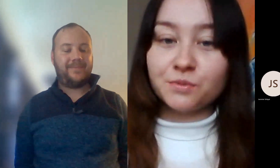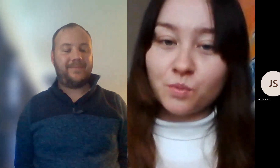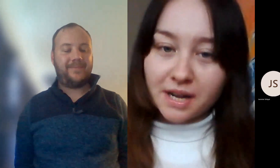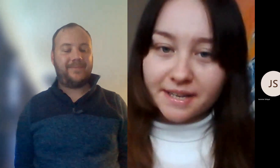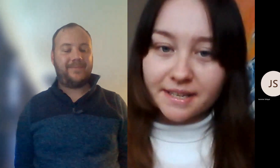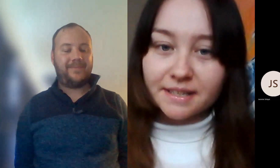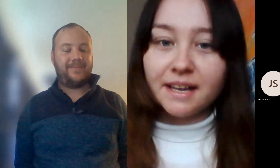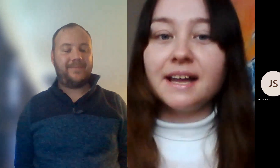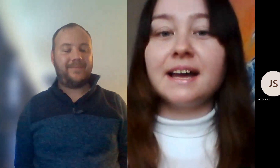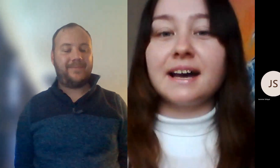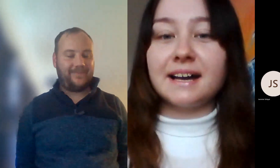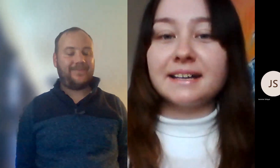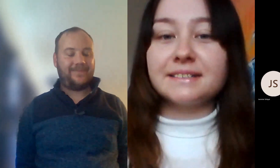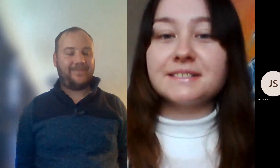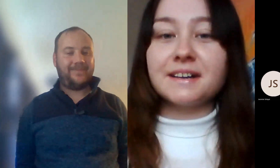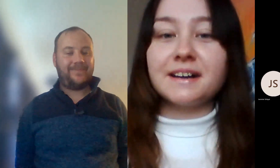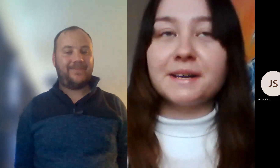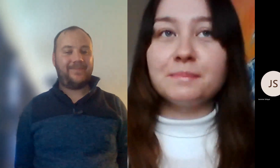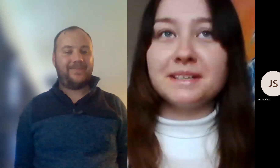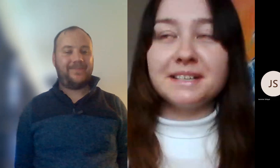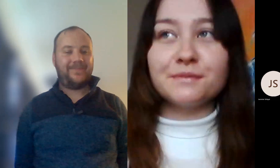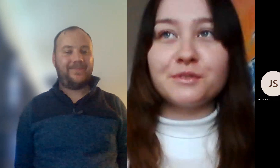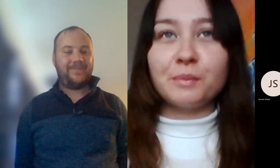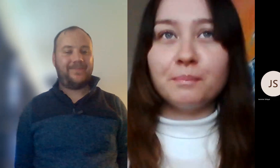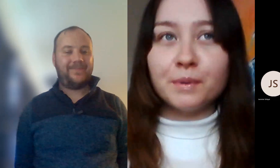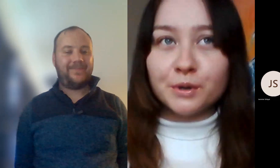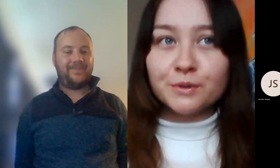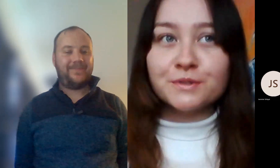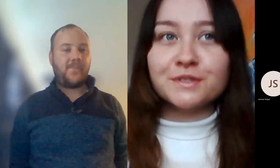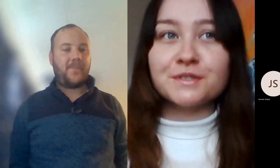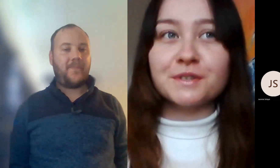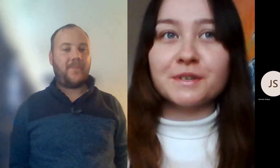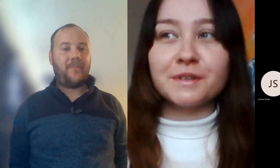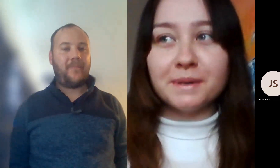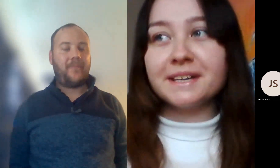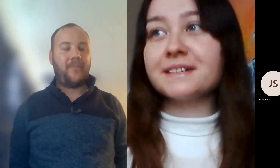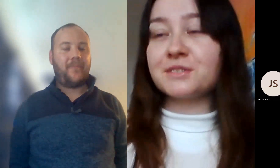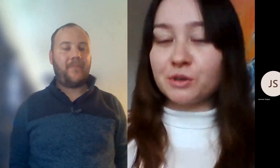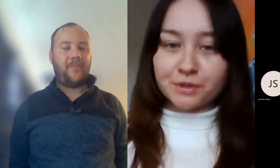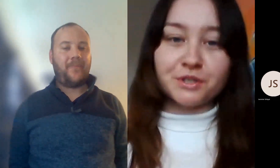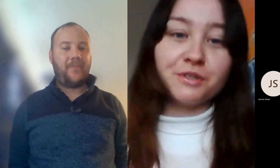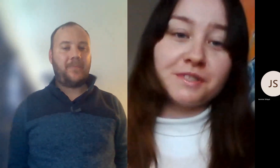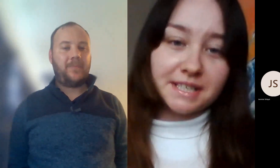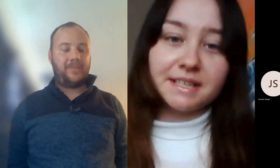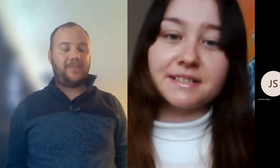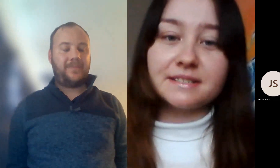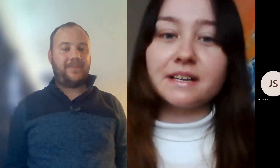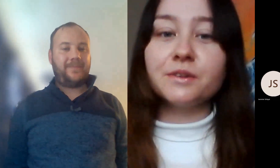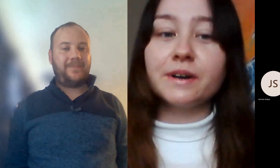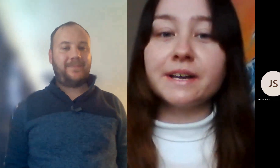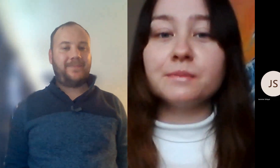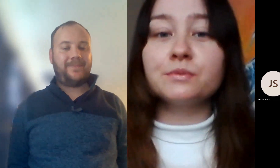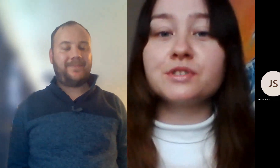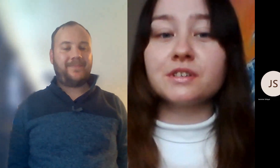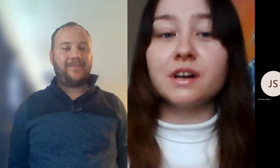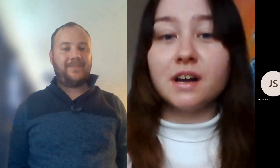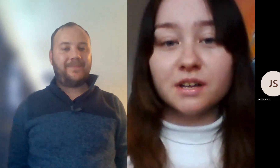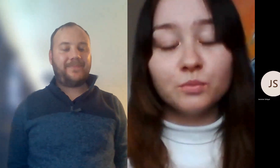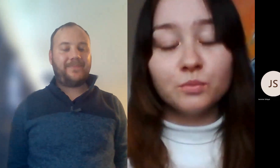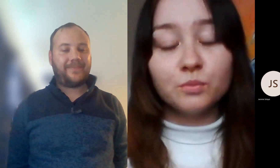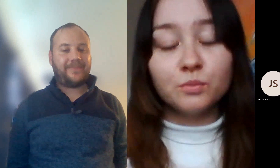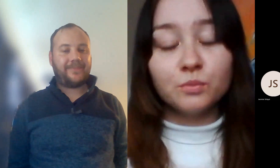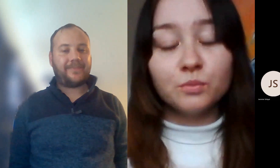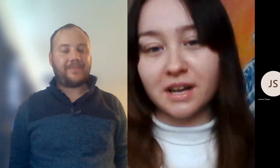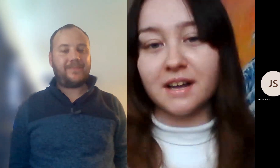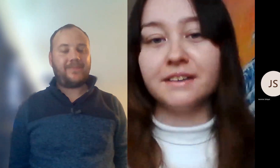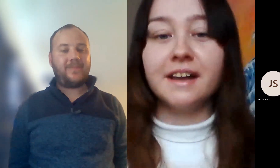studying and working. And I believe the most the biggest opportunity is that you're able to